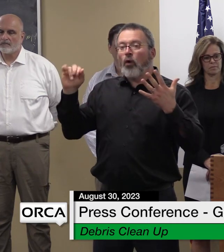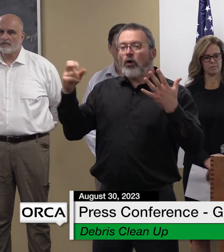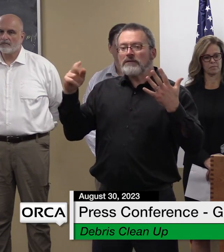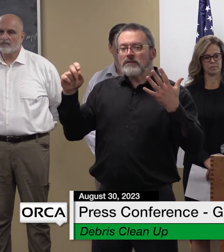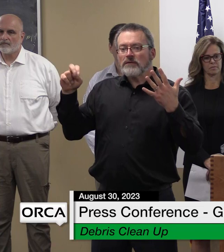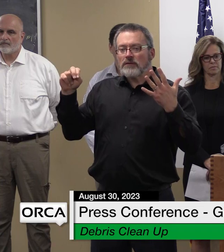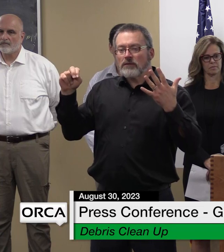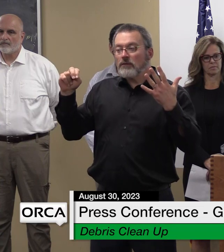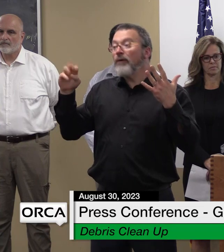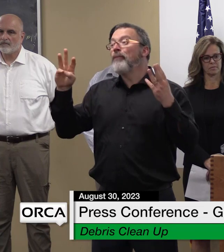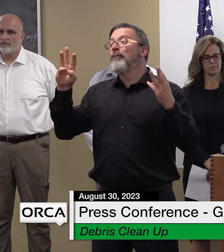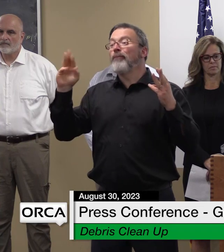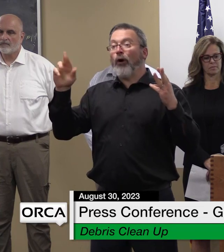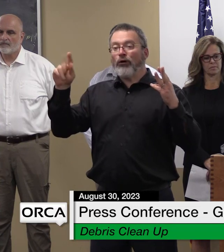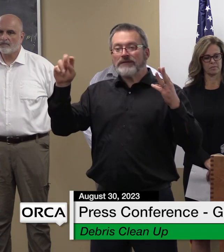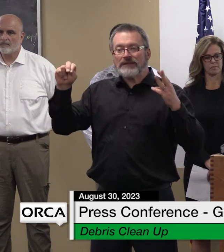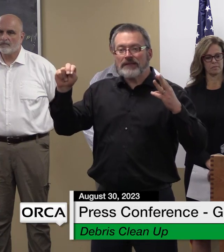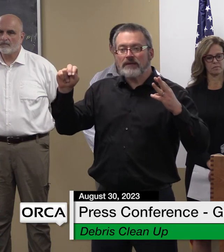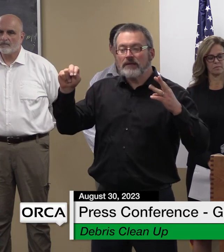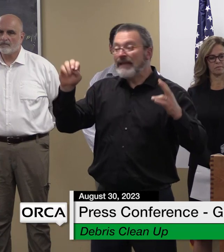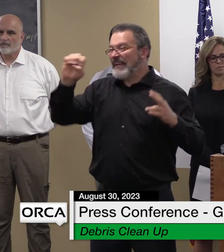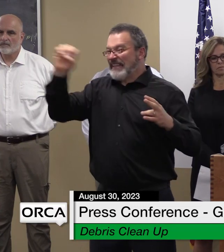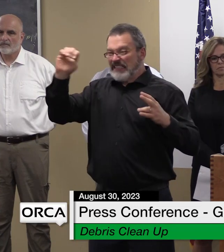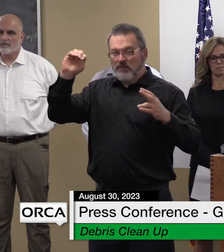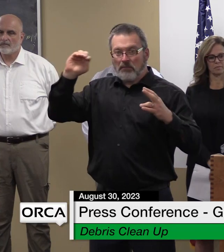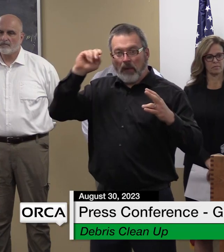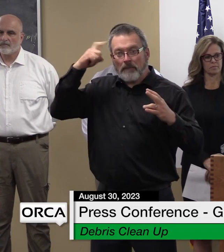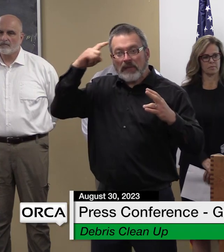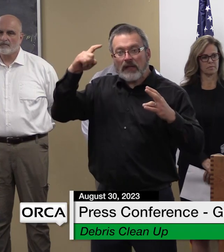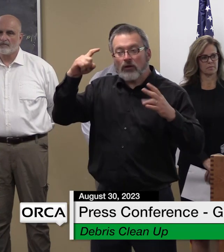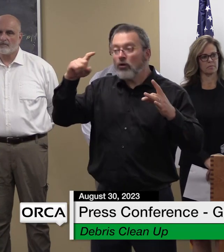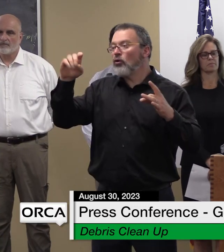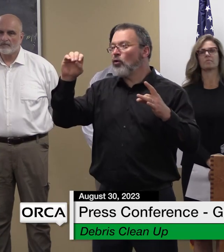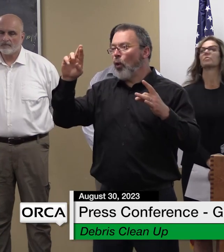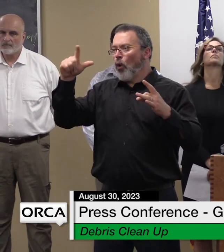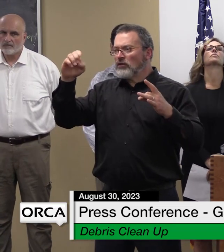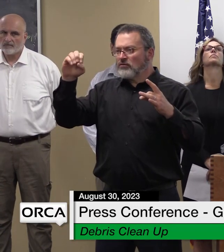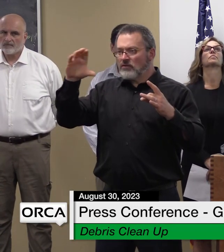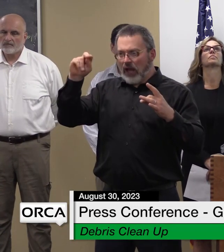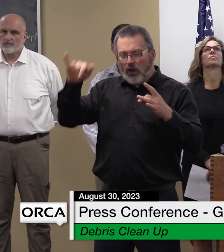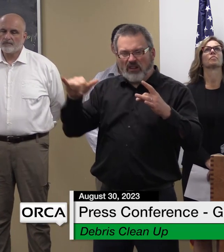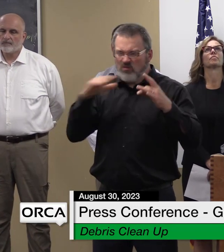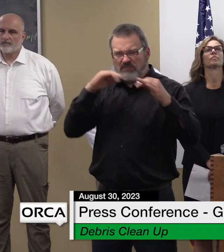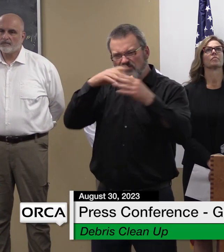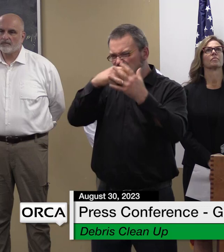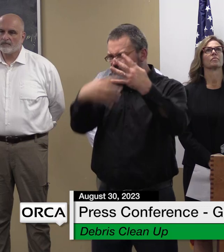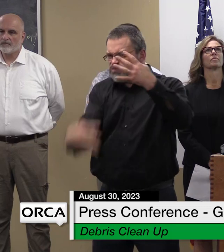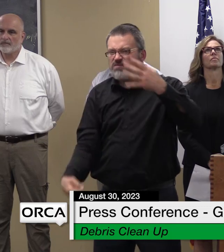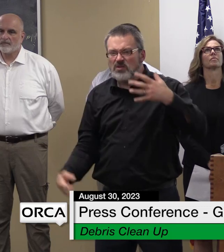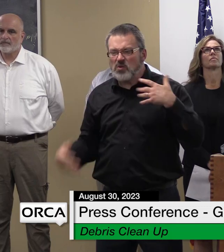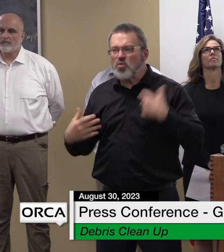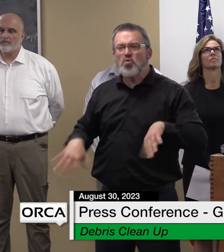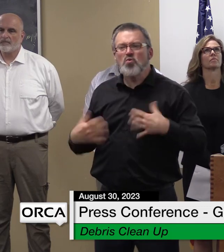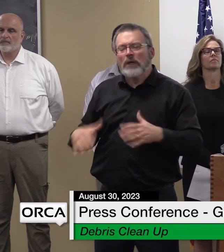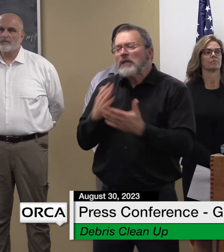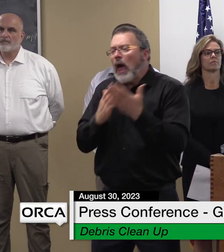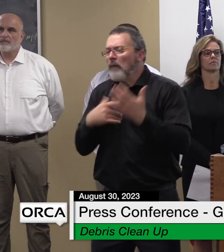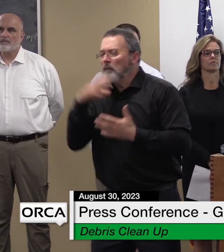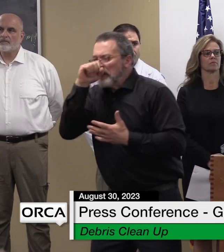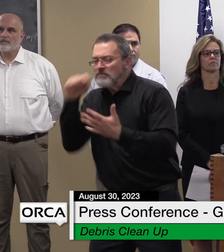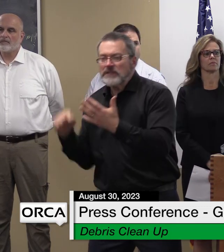East Montpelier, and Orange. We are now working in other heavily impacted towns,